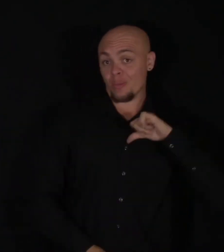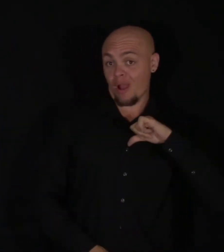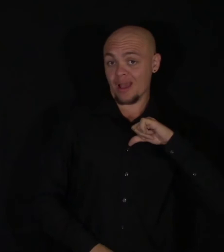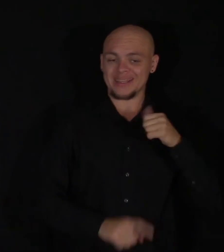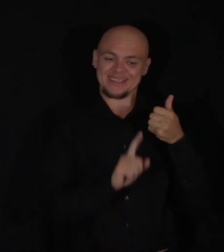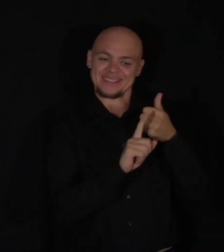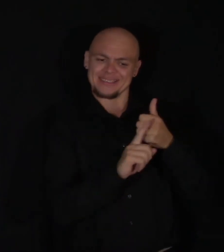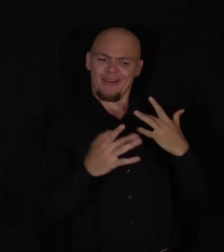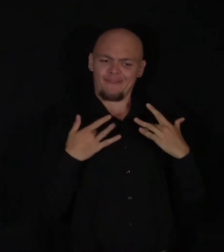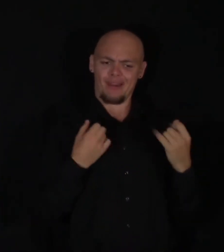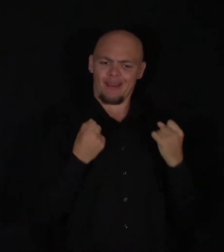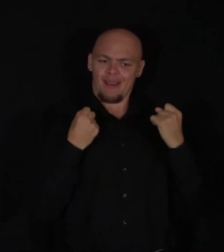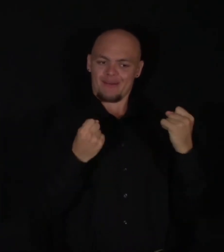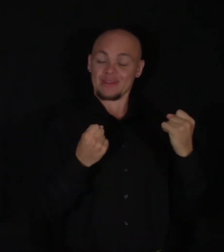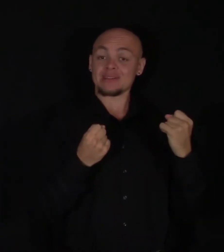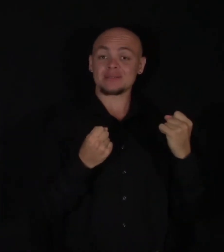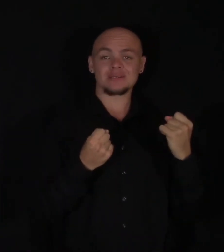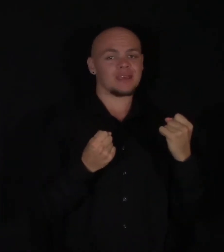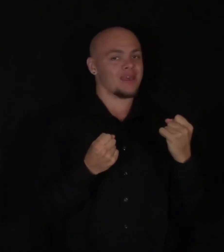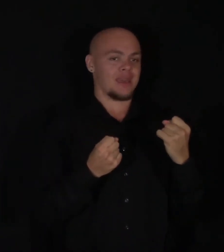self-confidence, and appeal.